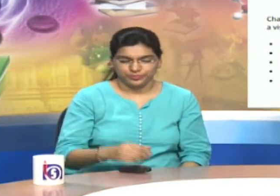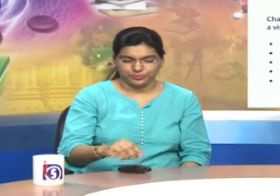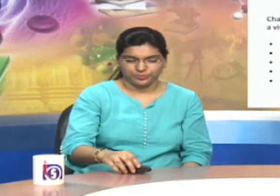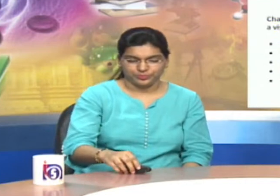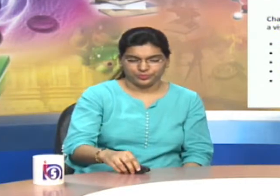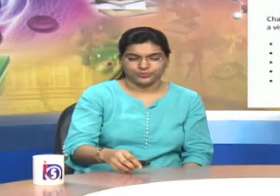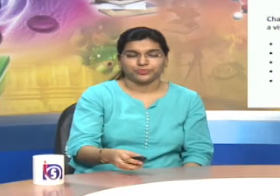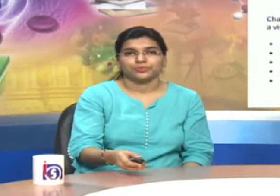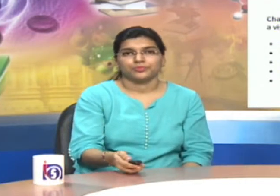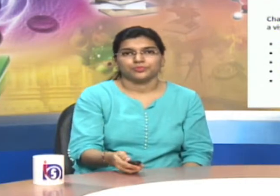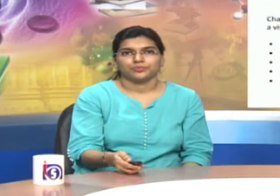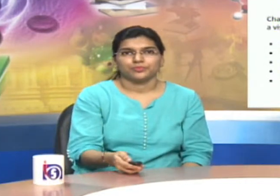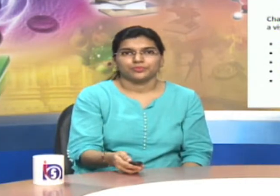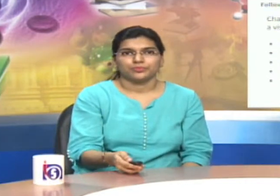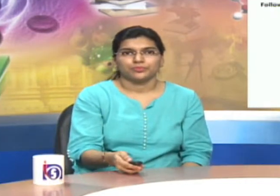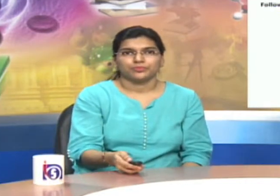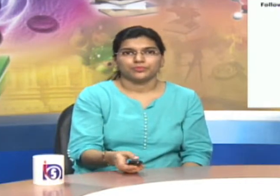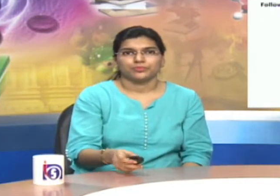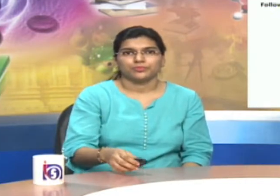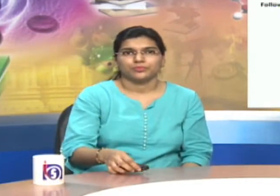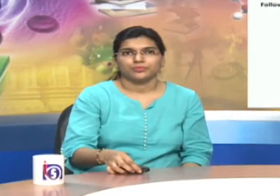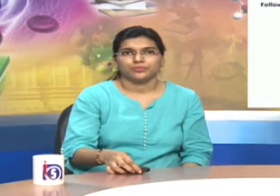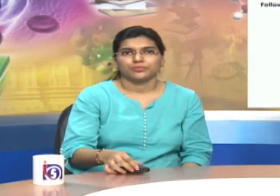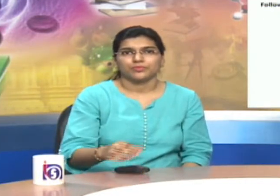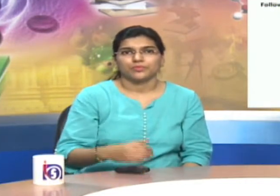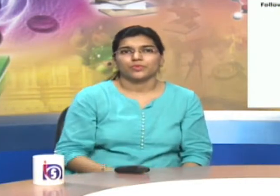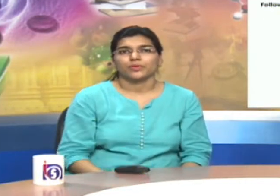choose any chart as per your selection.